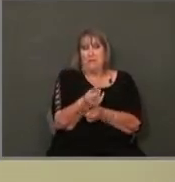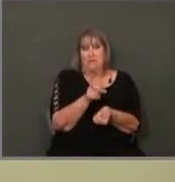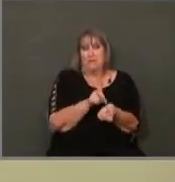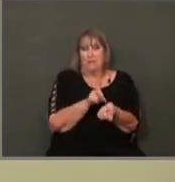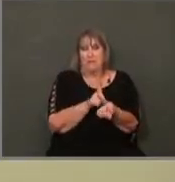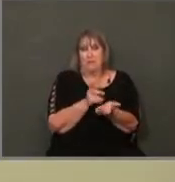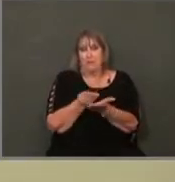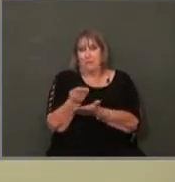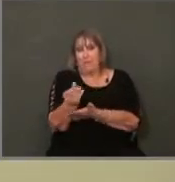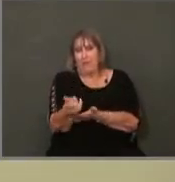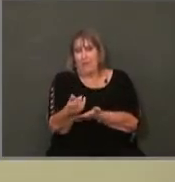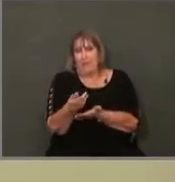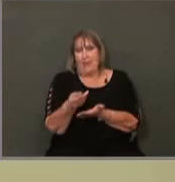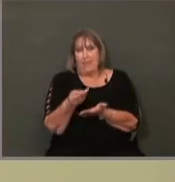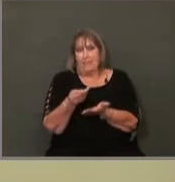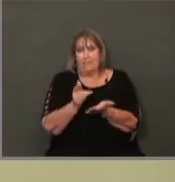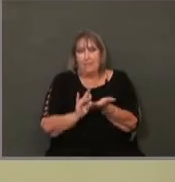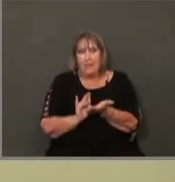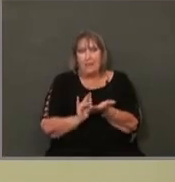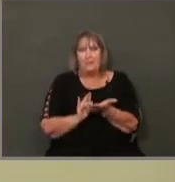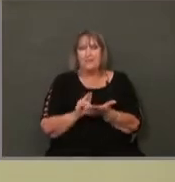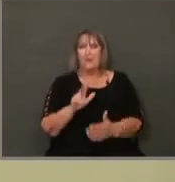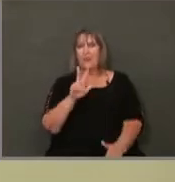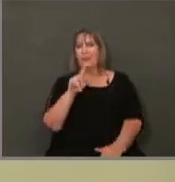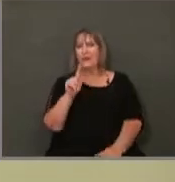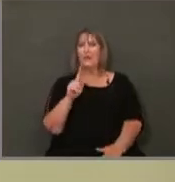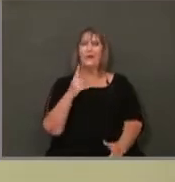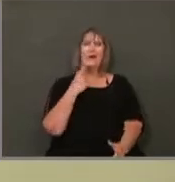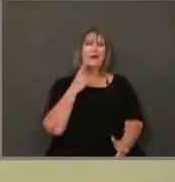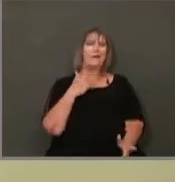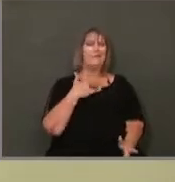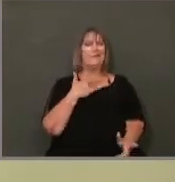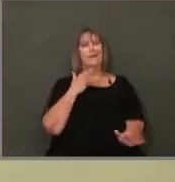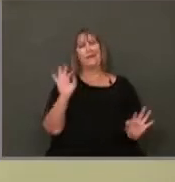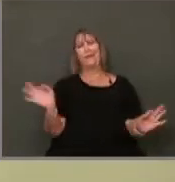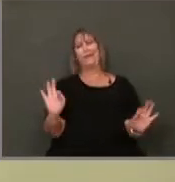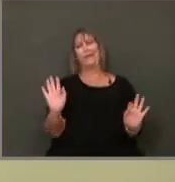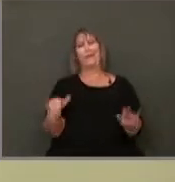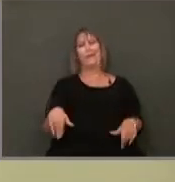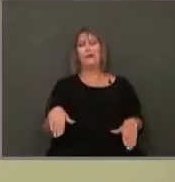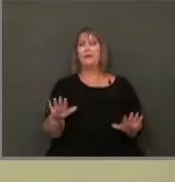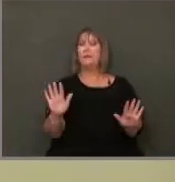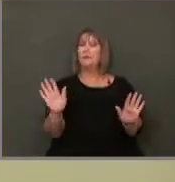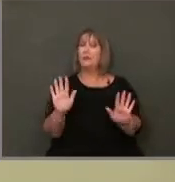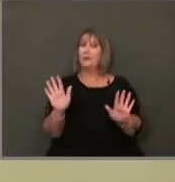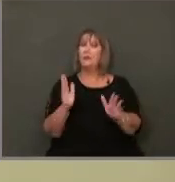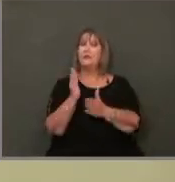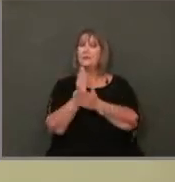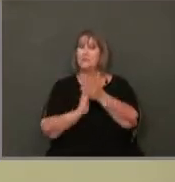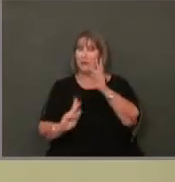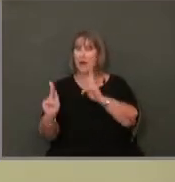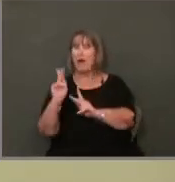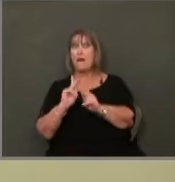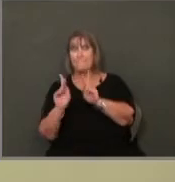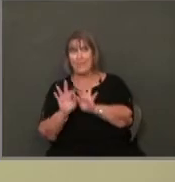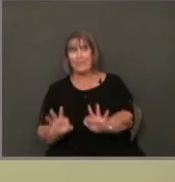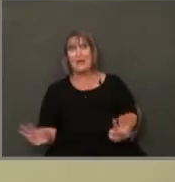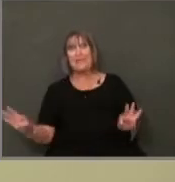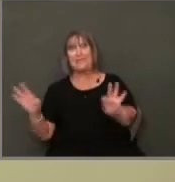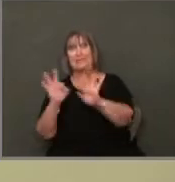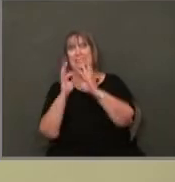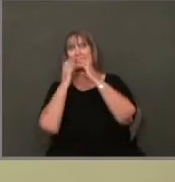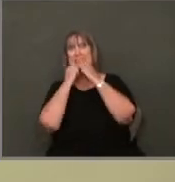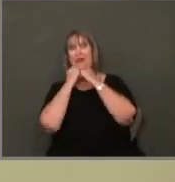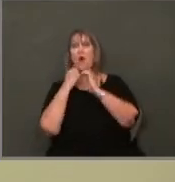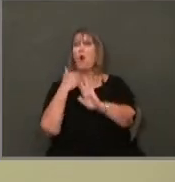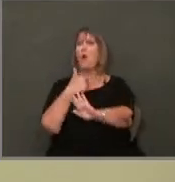treat the number $31 very casually, right, because it could be very important. I'm not doing that at all. Yeah, yeah. I